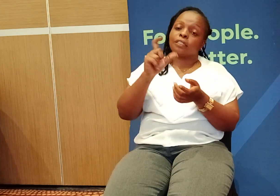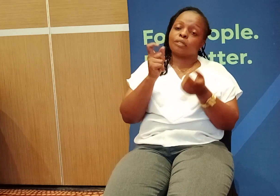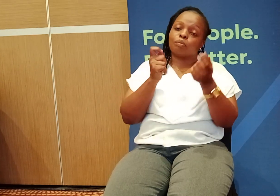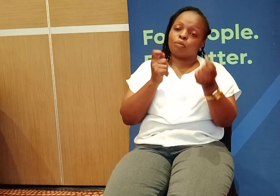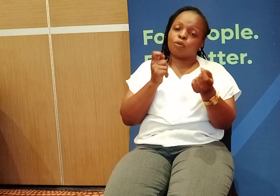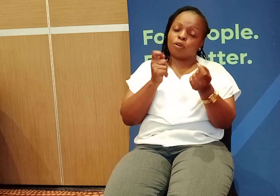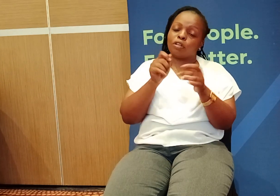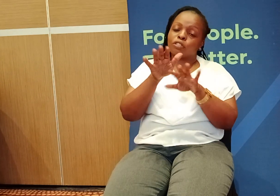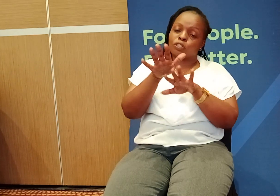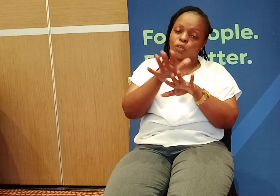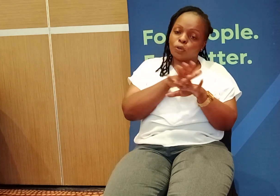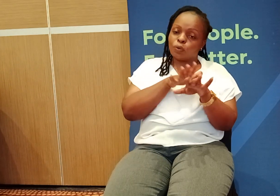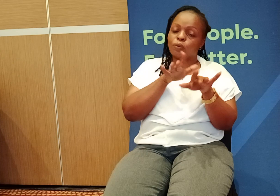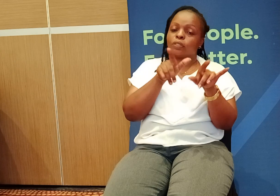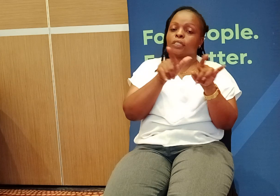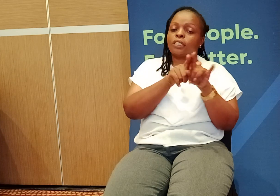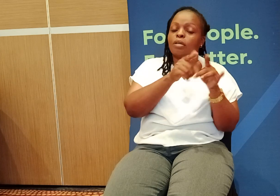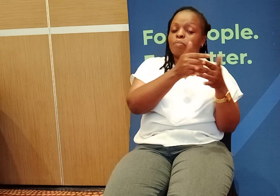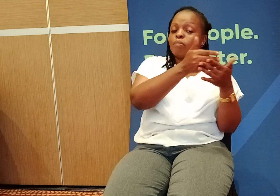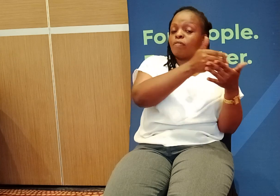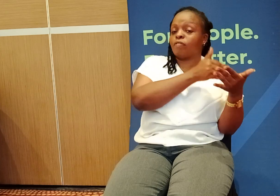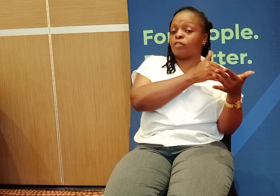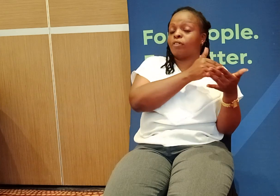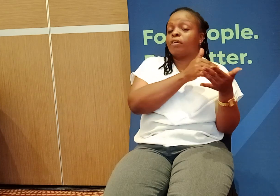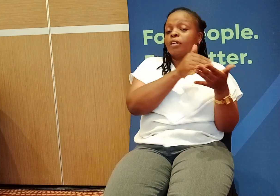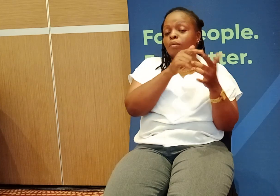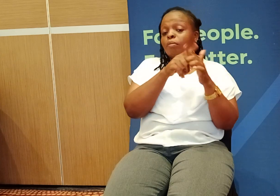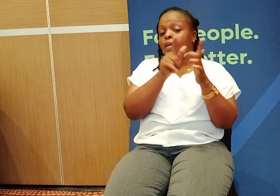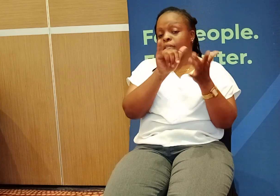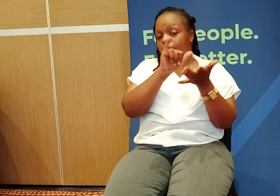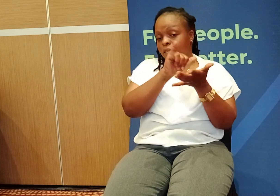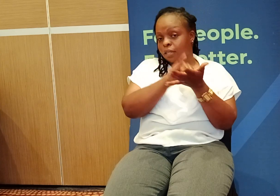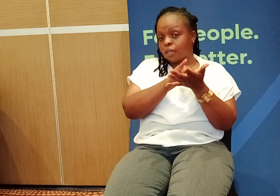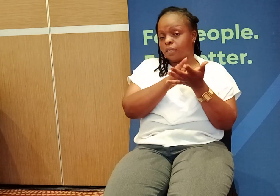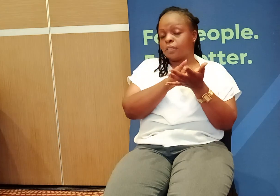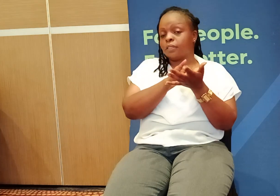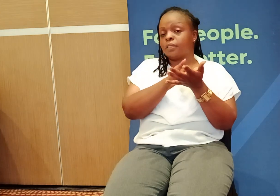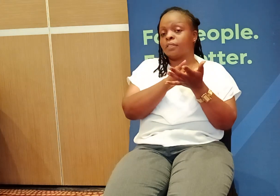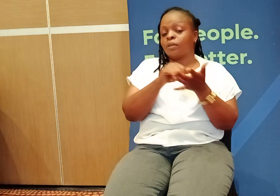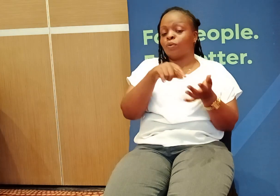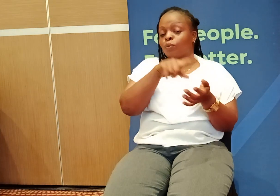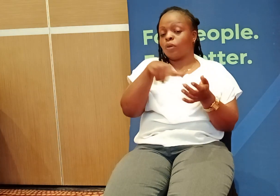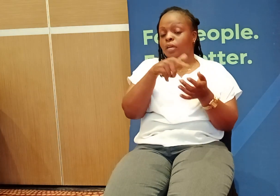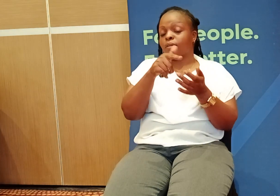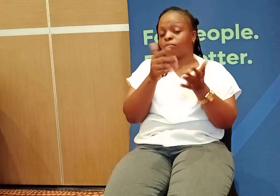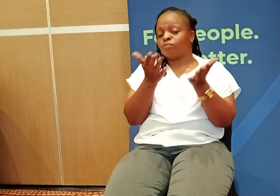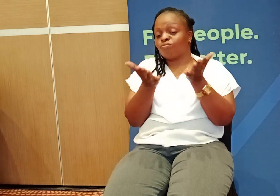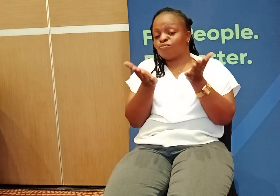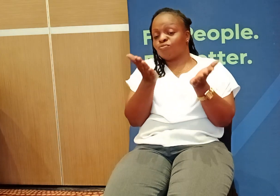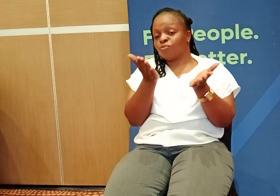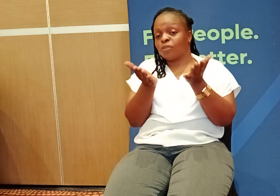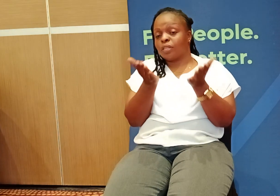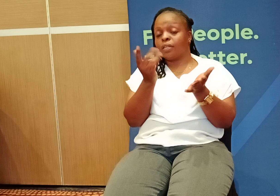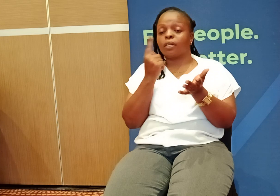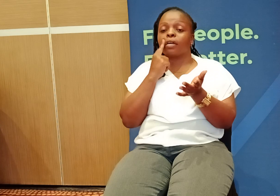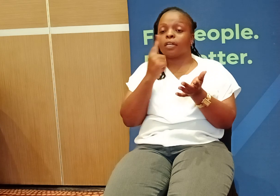slower than IFRS, but also that one we are within we've covered 100% of